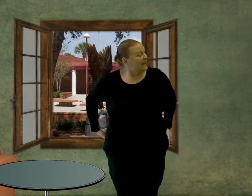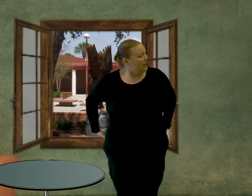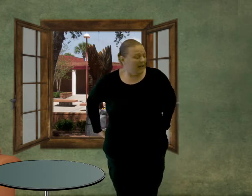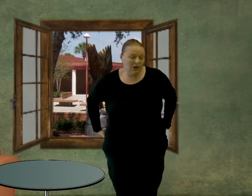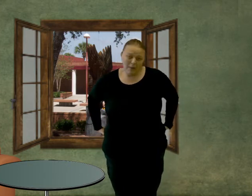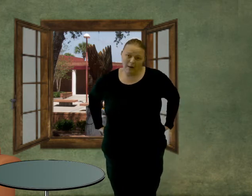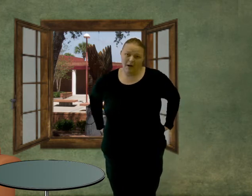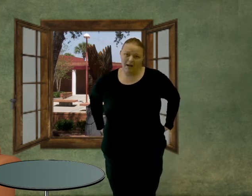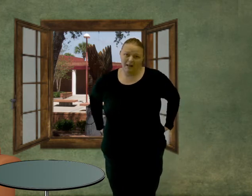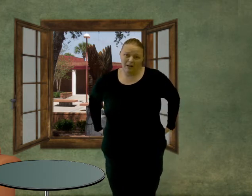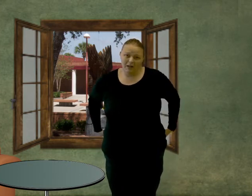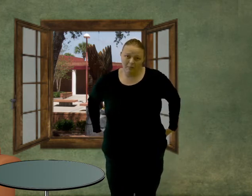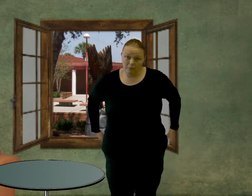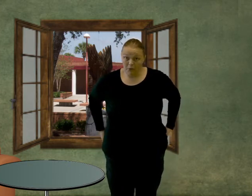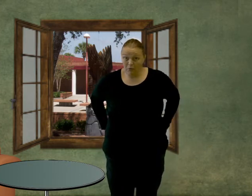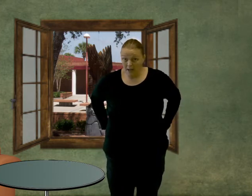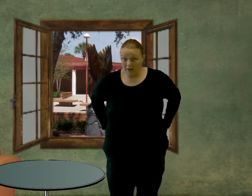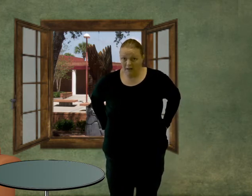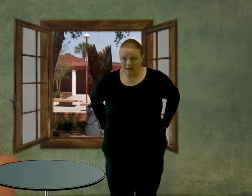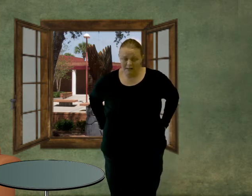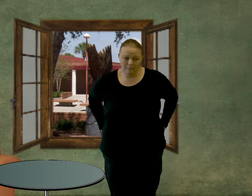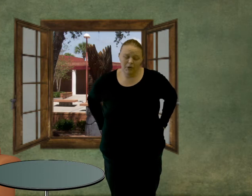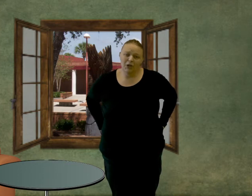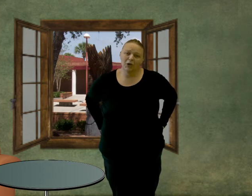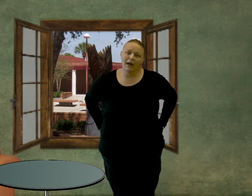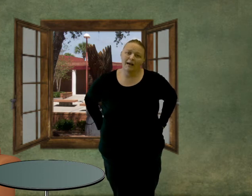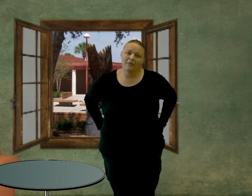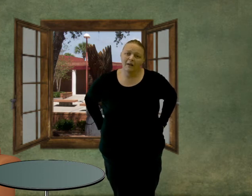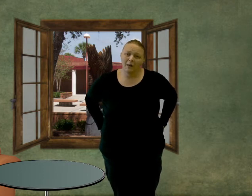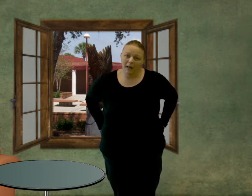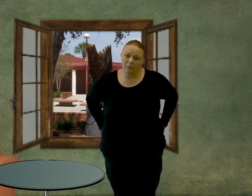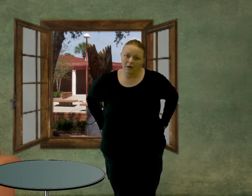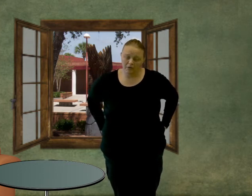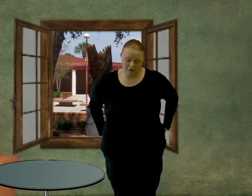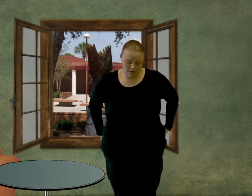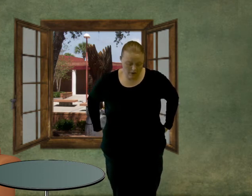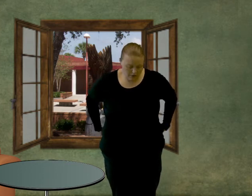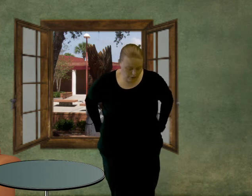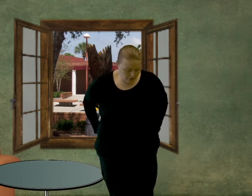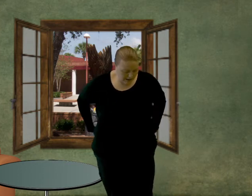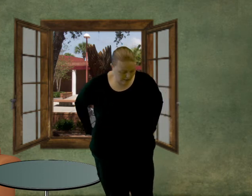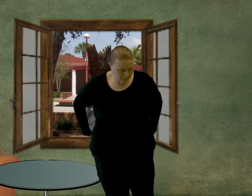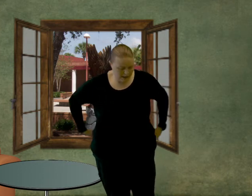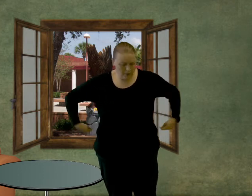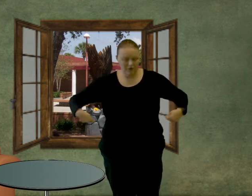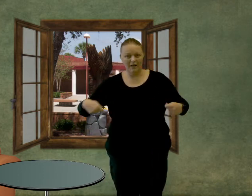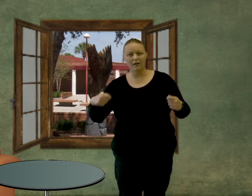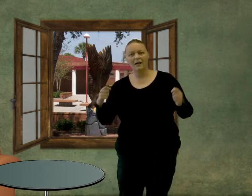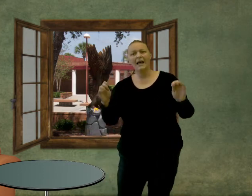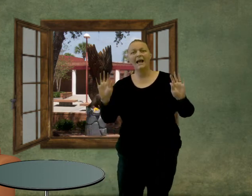Now in your back pocket, both back pockets, you have a paintbrush. So would you take those paintbrushes out and it's